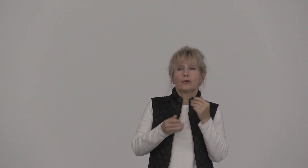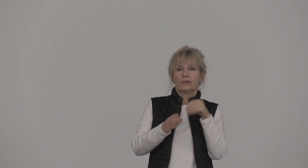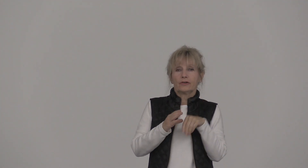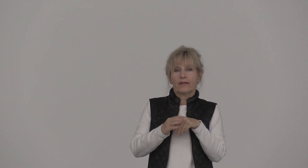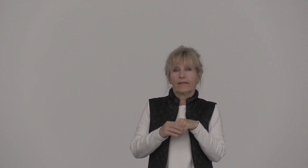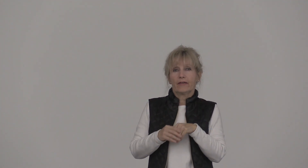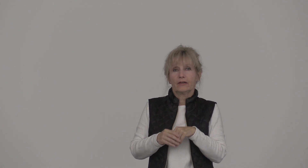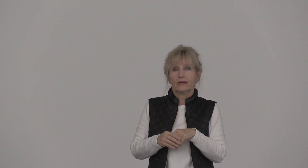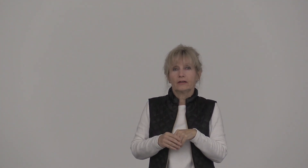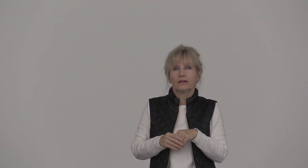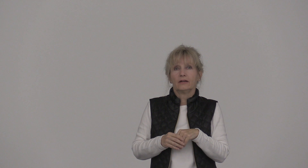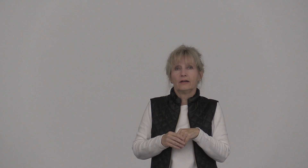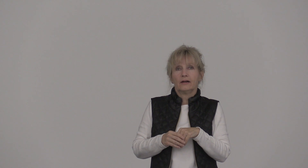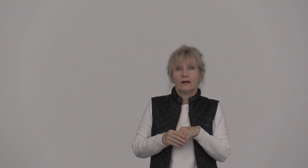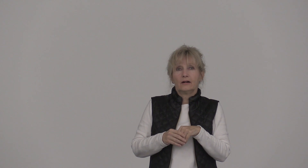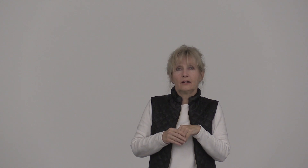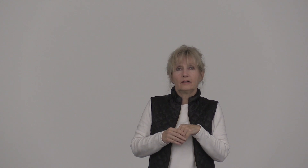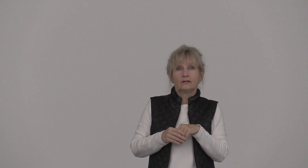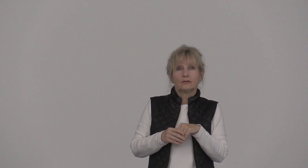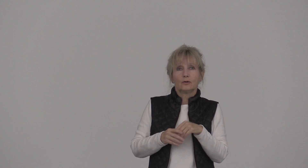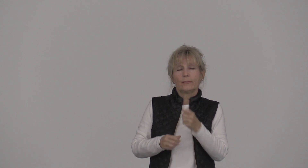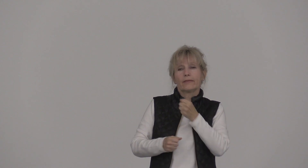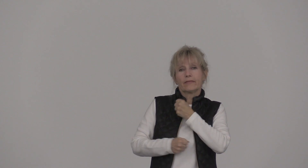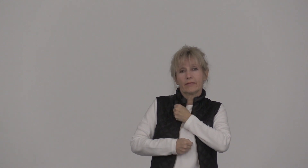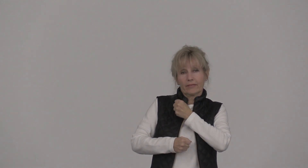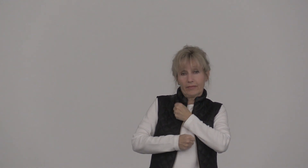sister who served in the